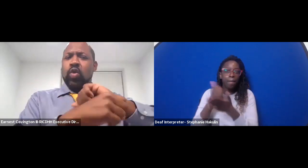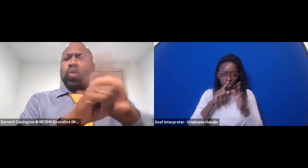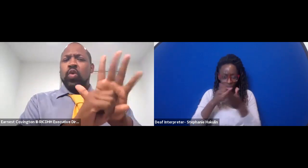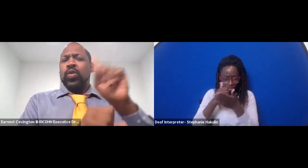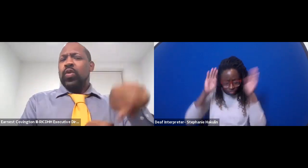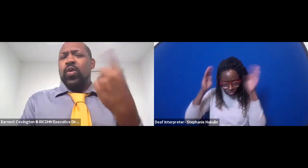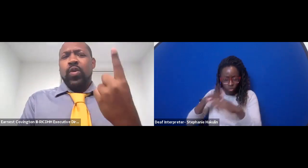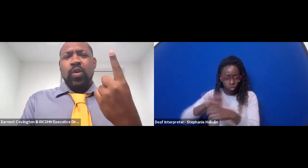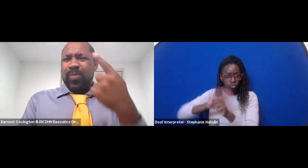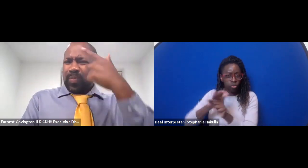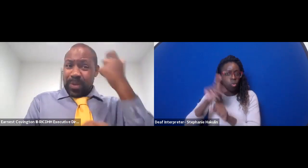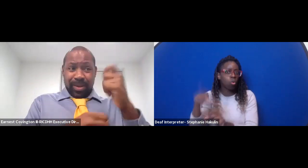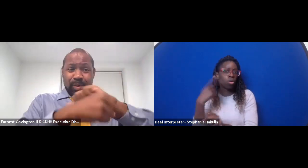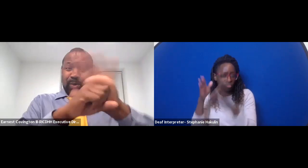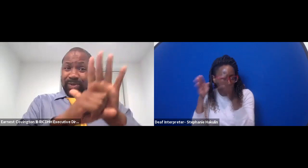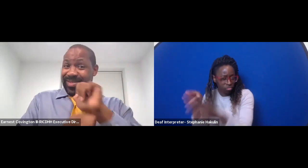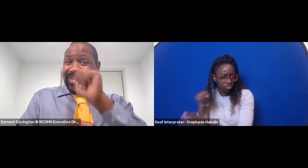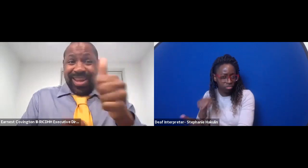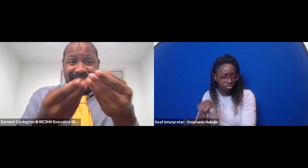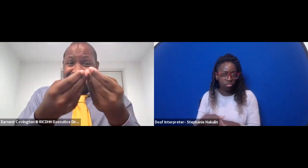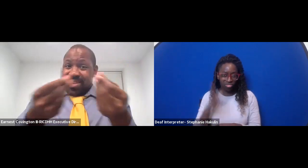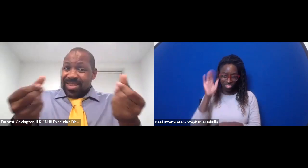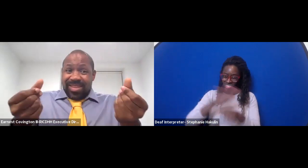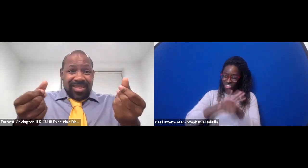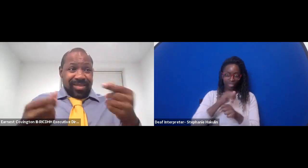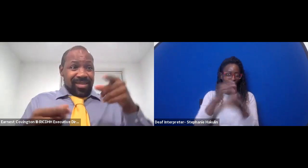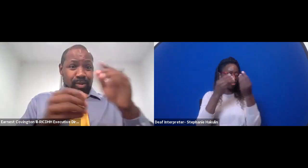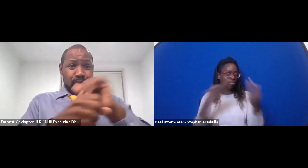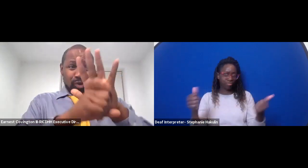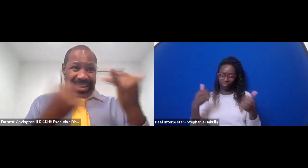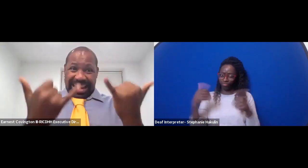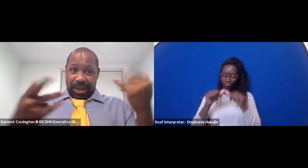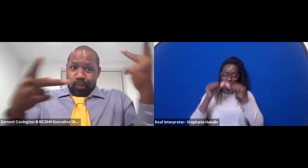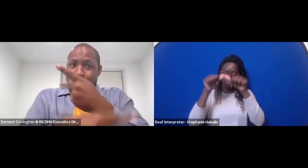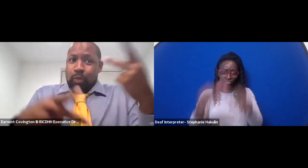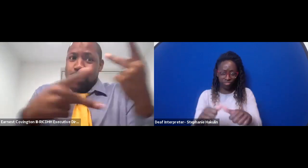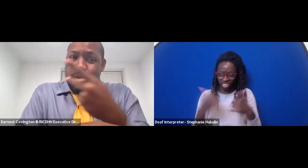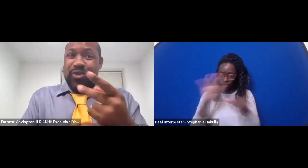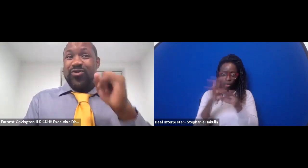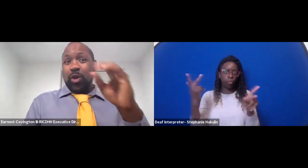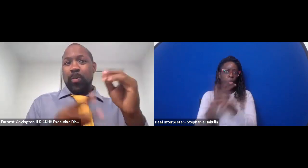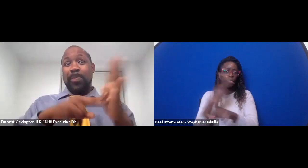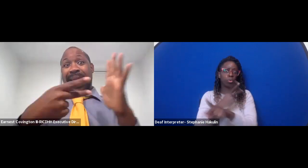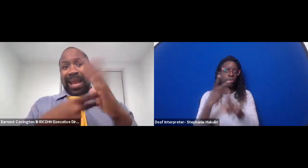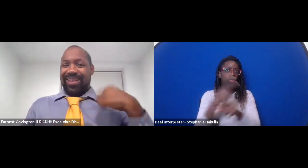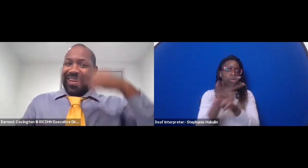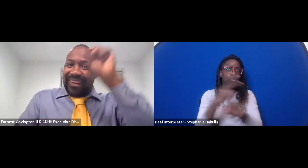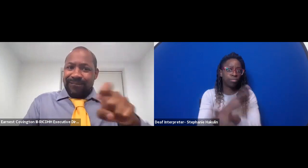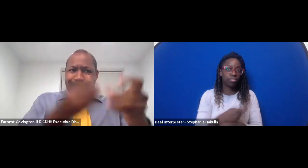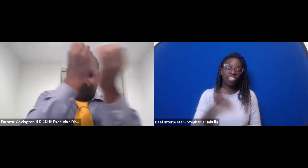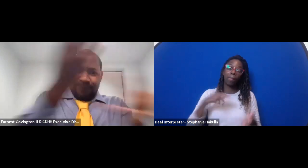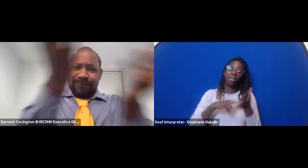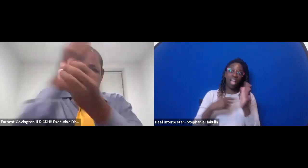just thought it would be good to have extra help during this pandemic, because it's not going away. It's actually worse right now